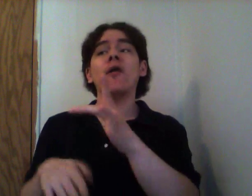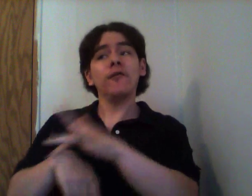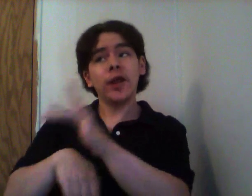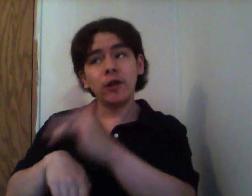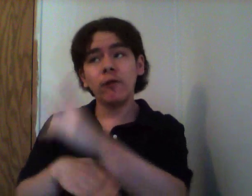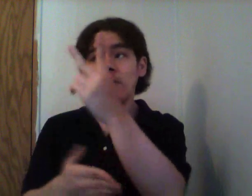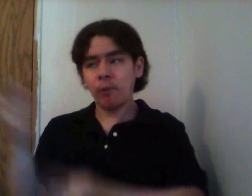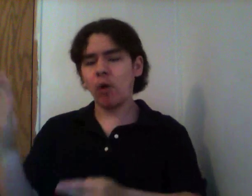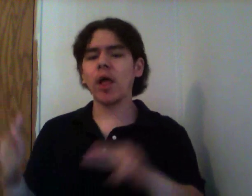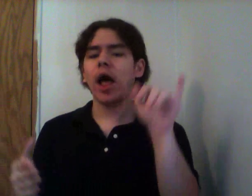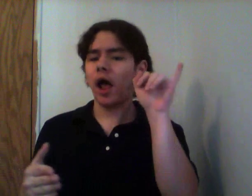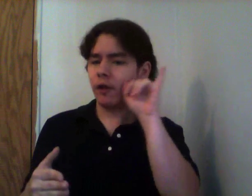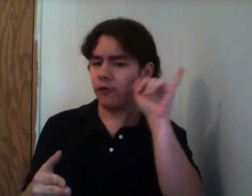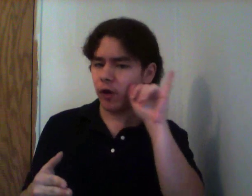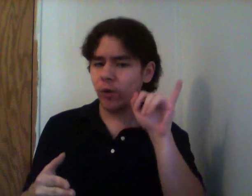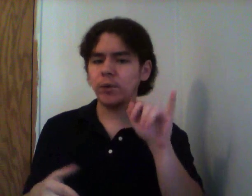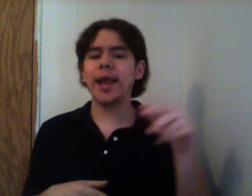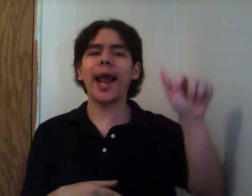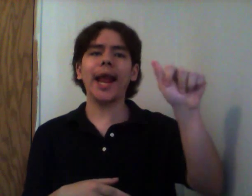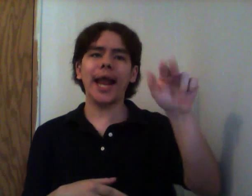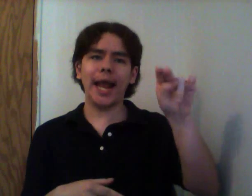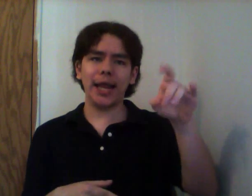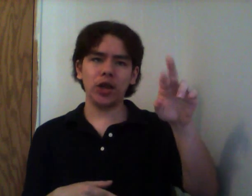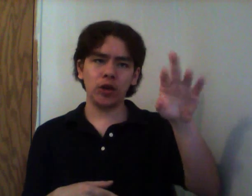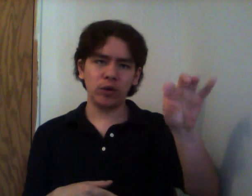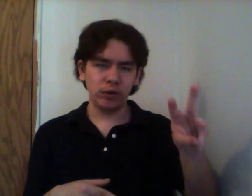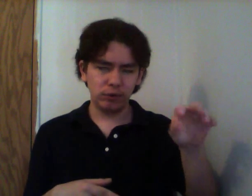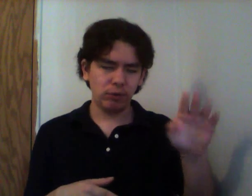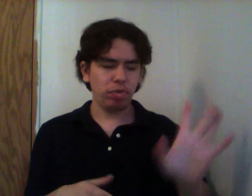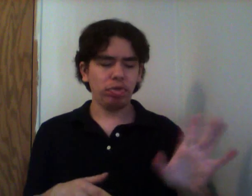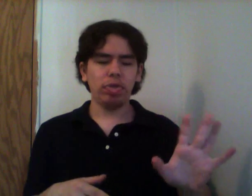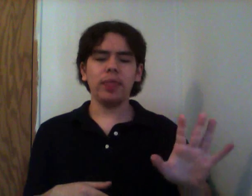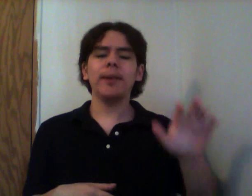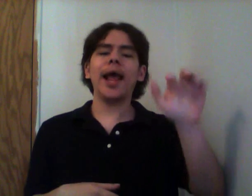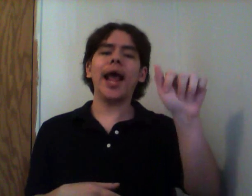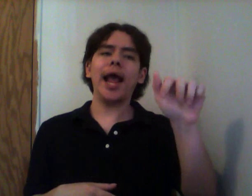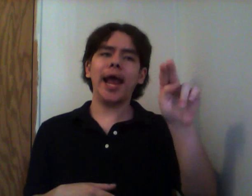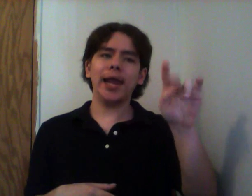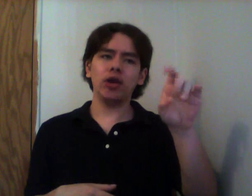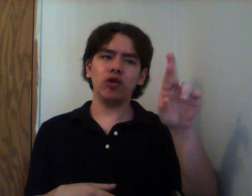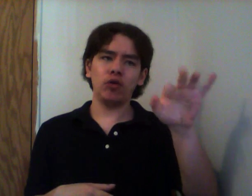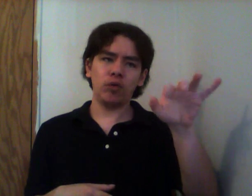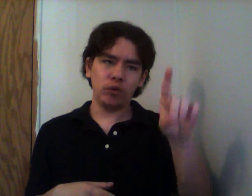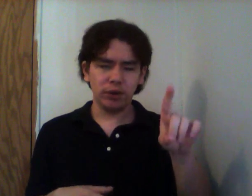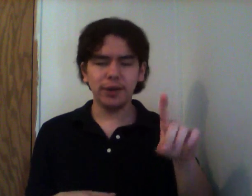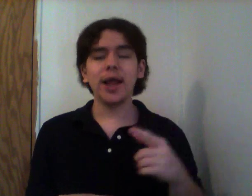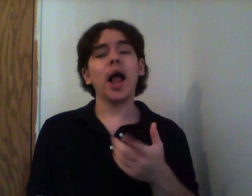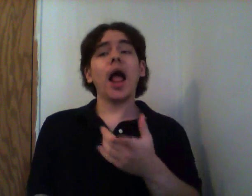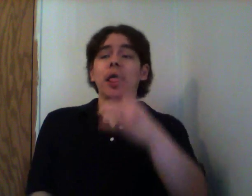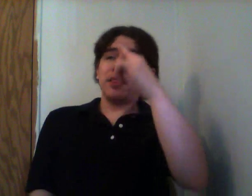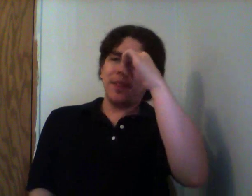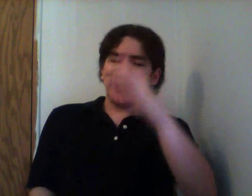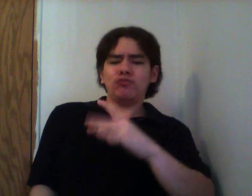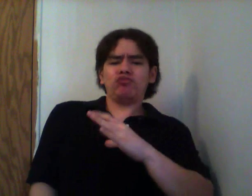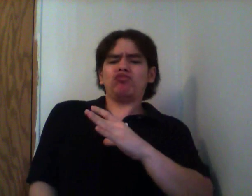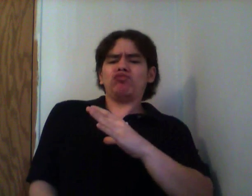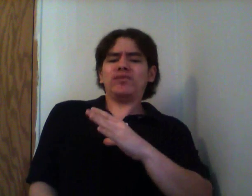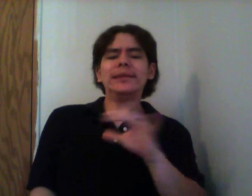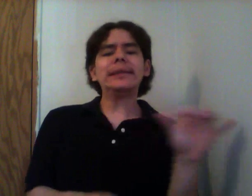what I think is very cool is that this is actually an app made by the people behind Lang8. So some